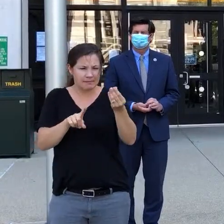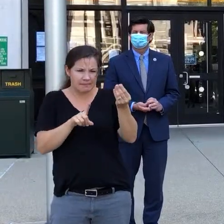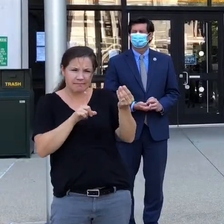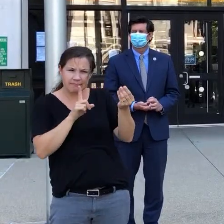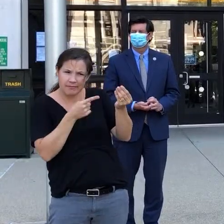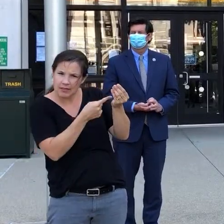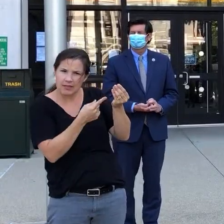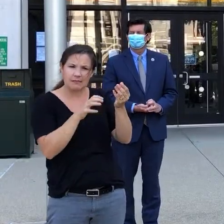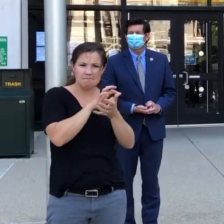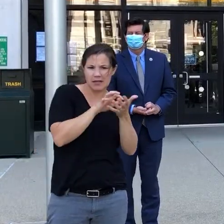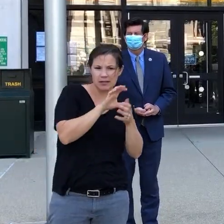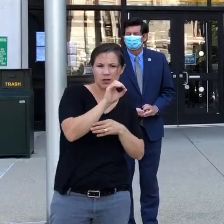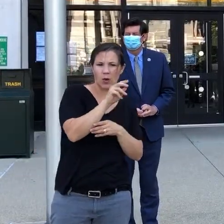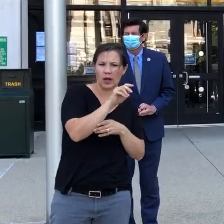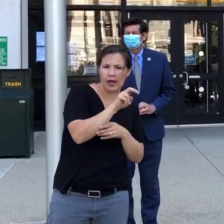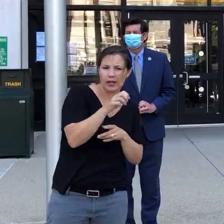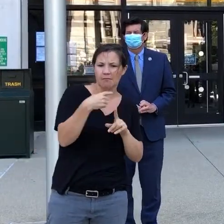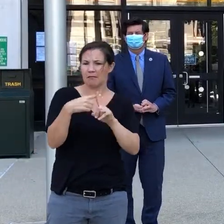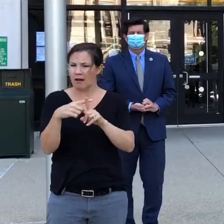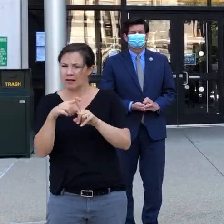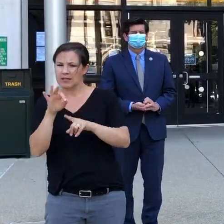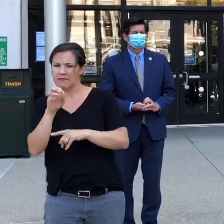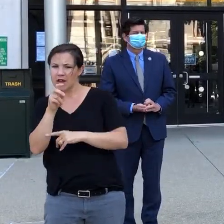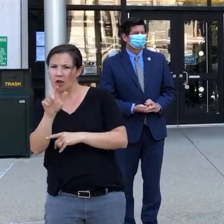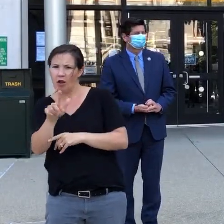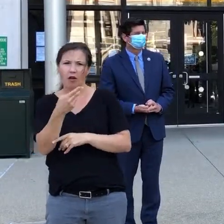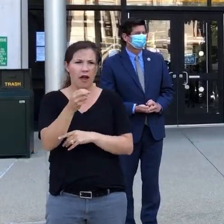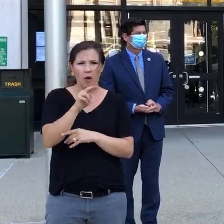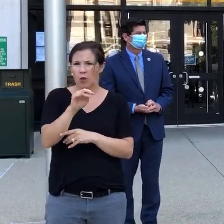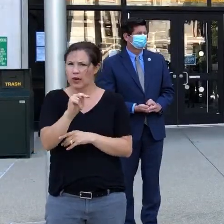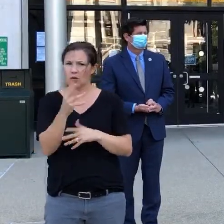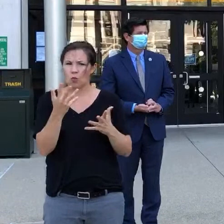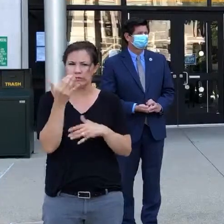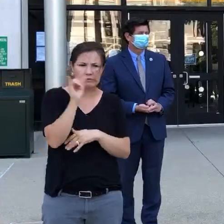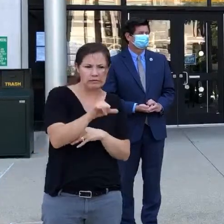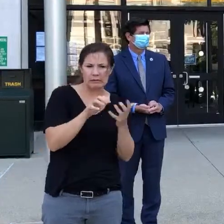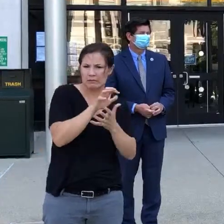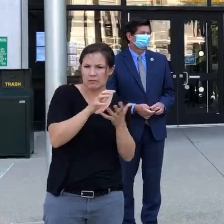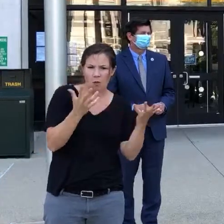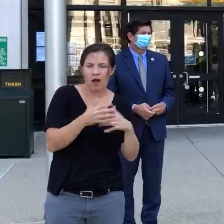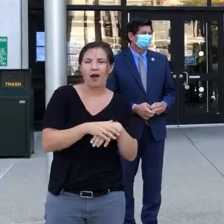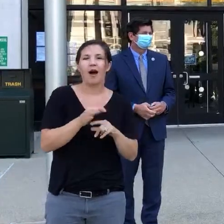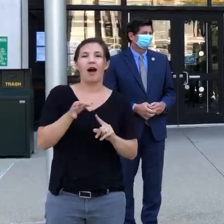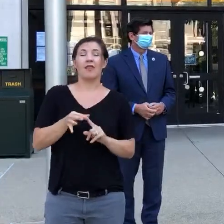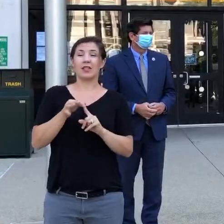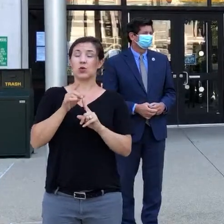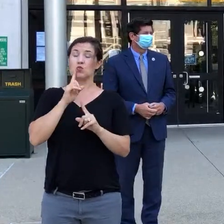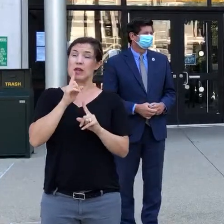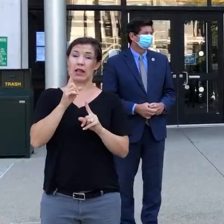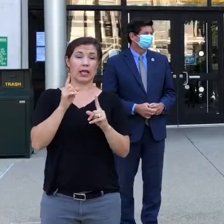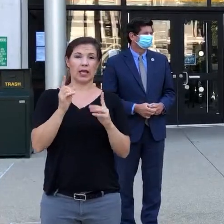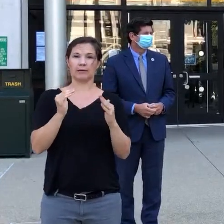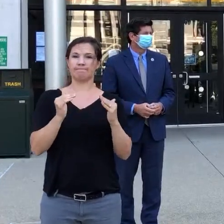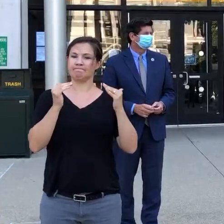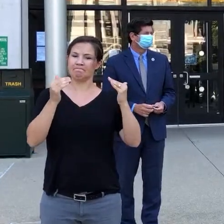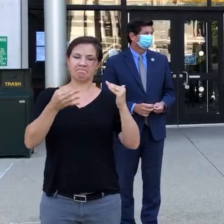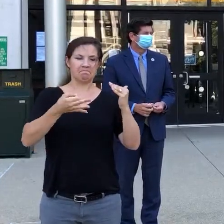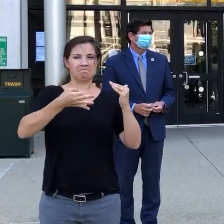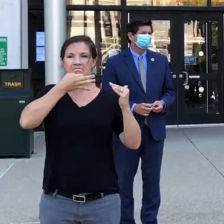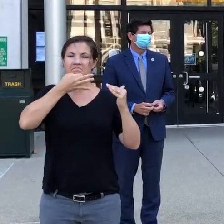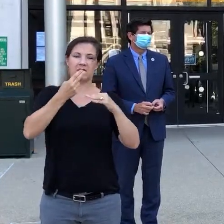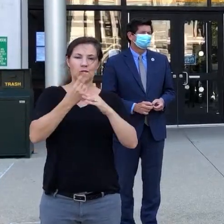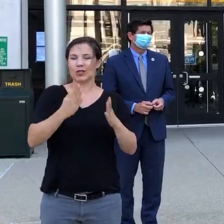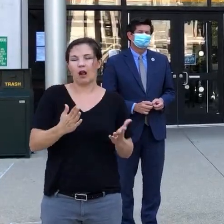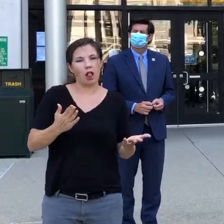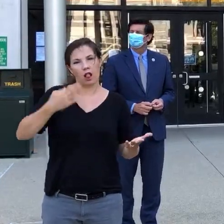fentanyl or heroin. Unless you are a sophisticated, very sophisticated user,